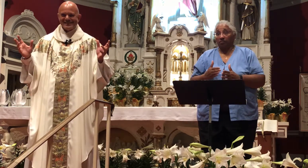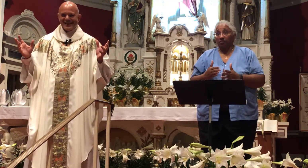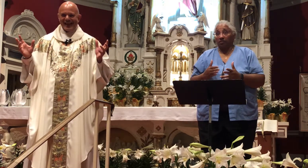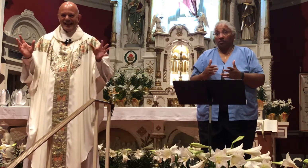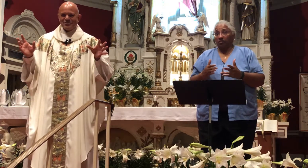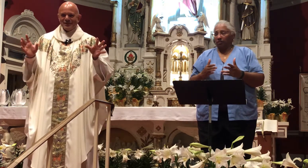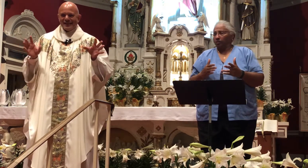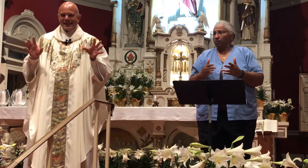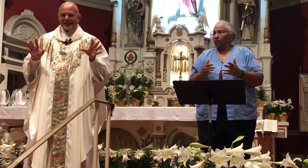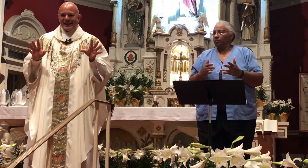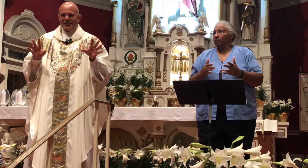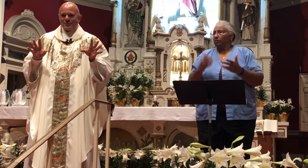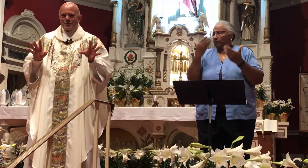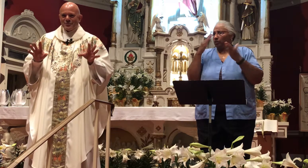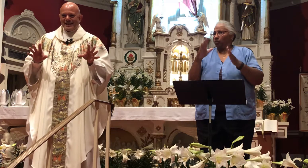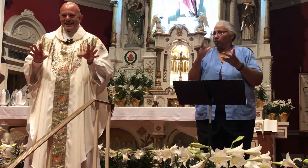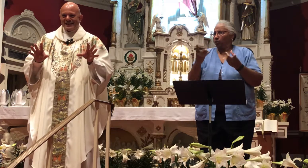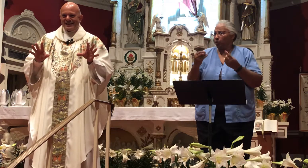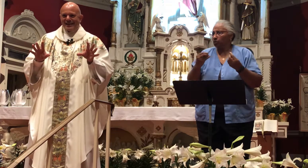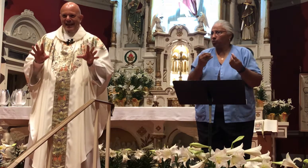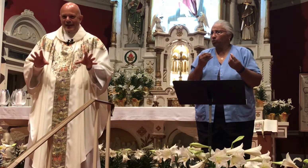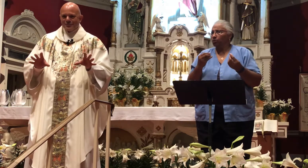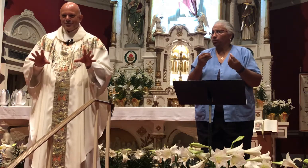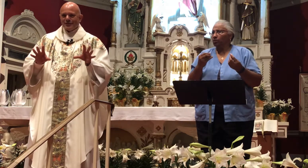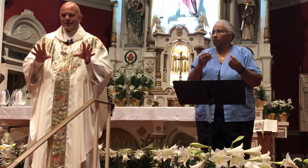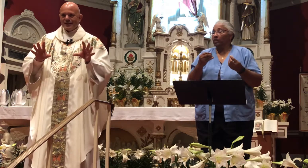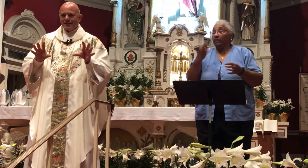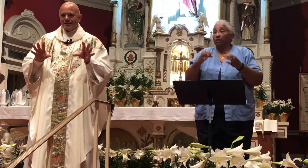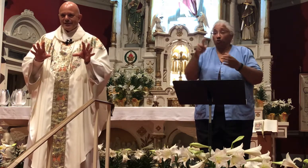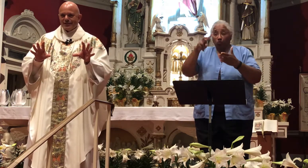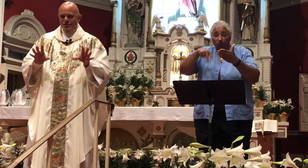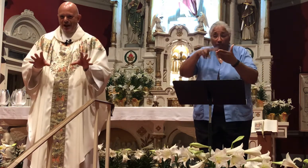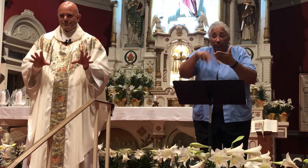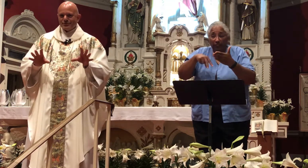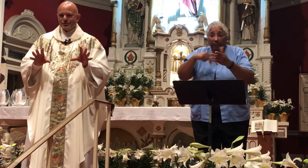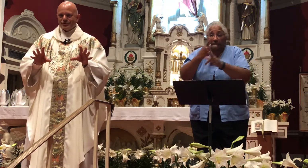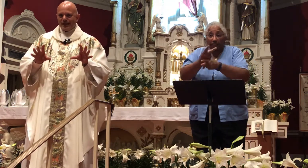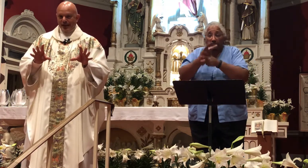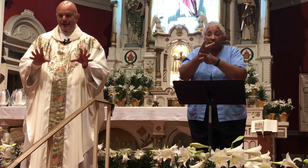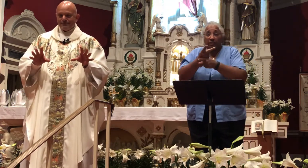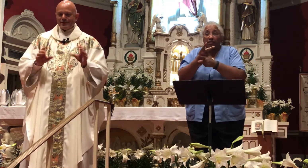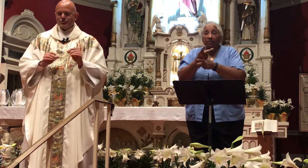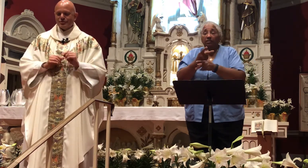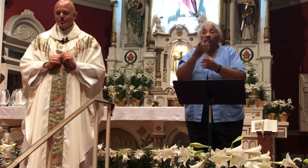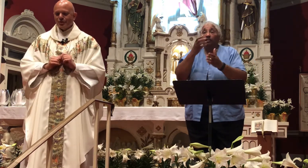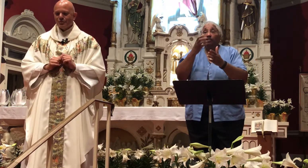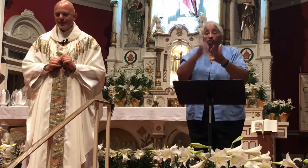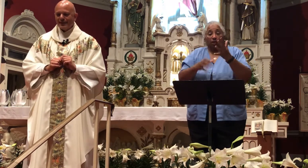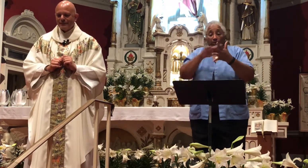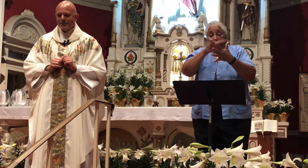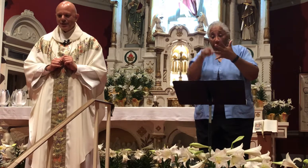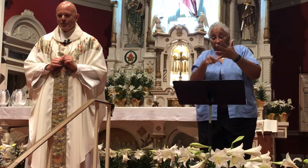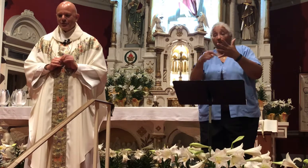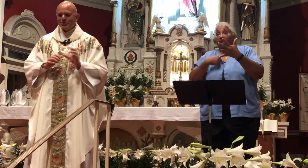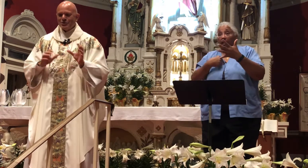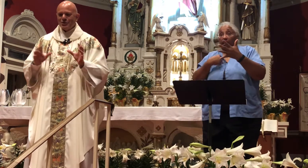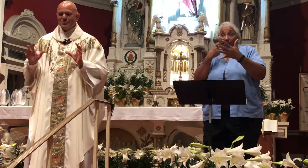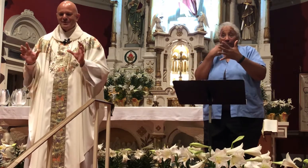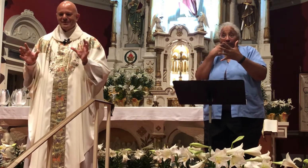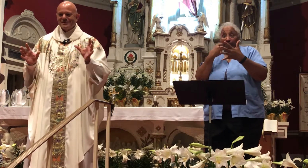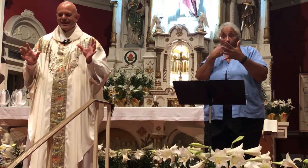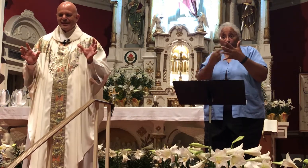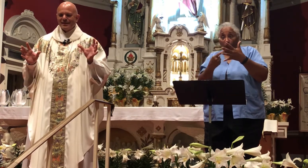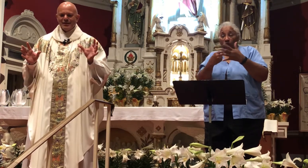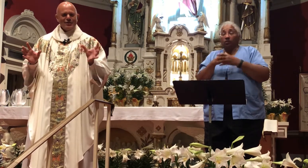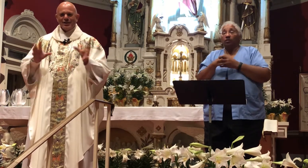this. Actually, if you read carefully the chapters that I have mentioned already, what you